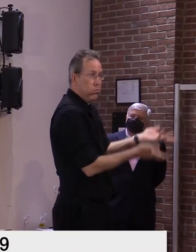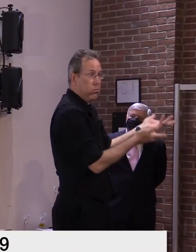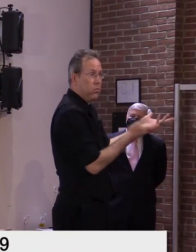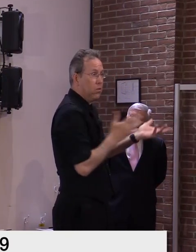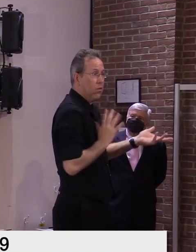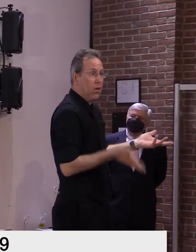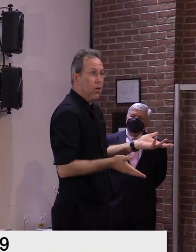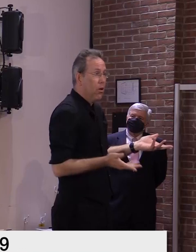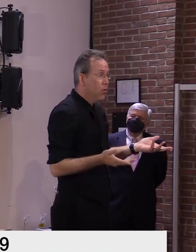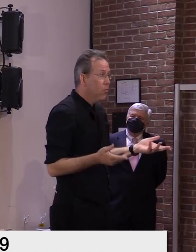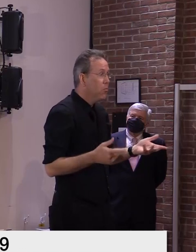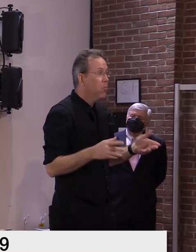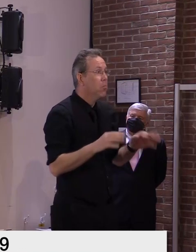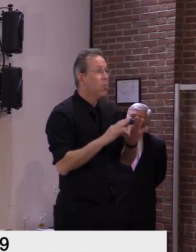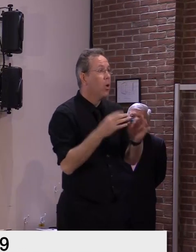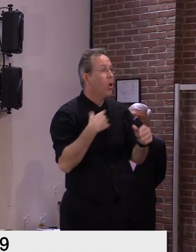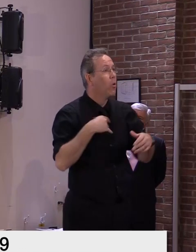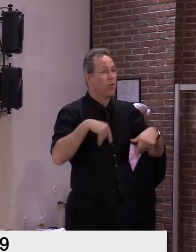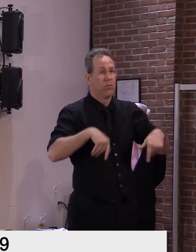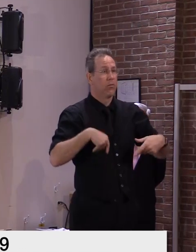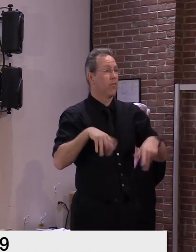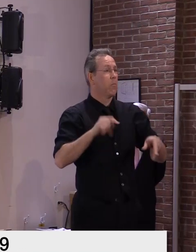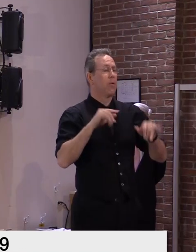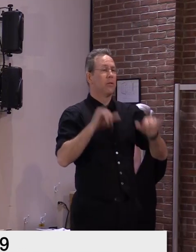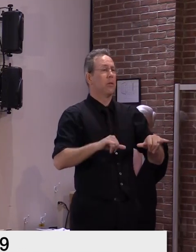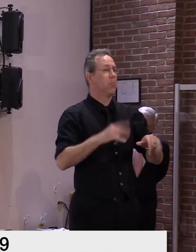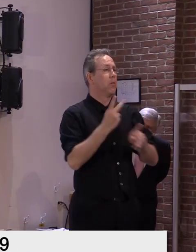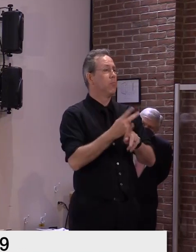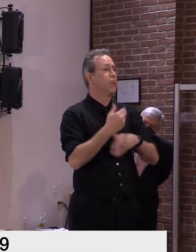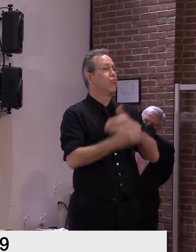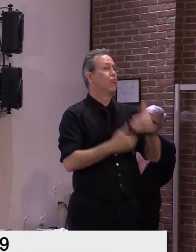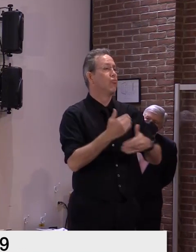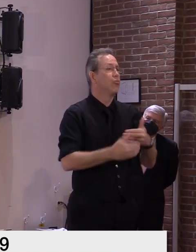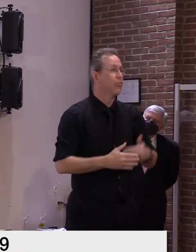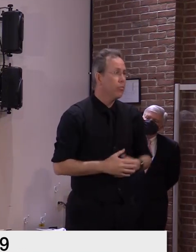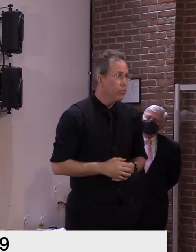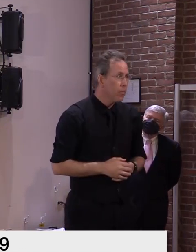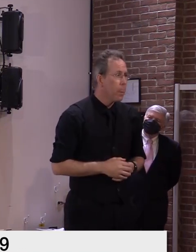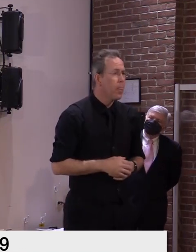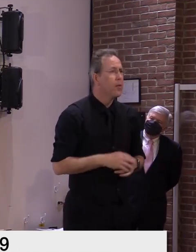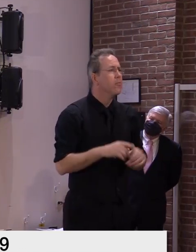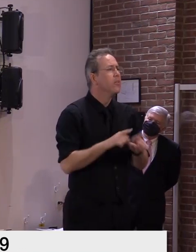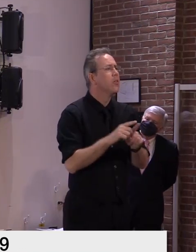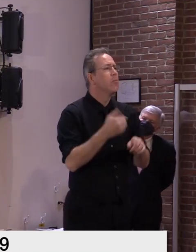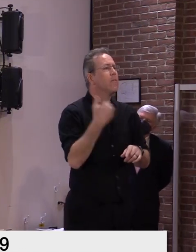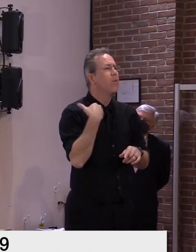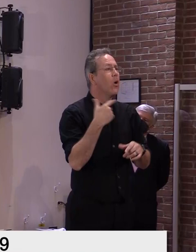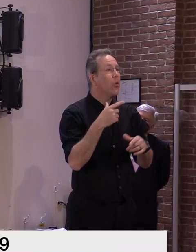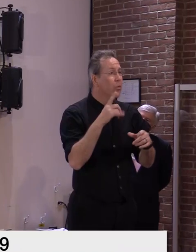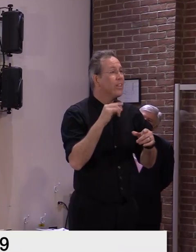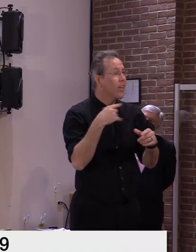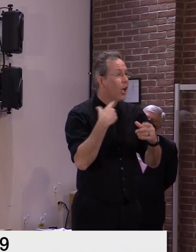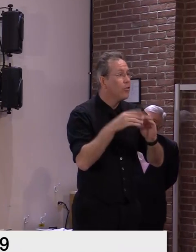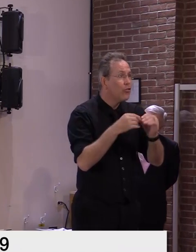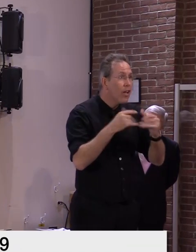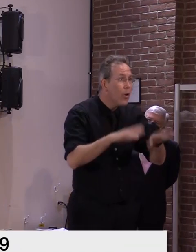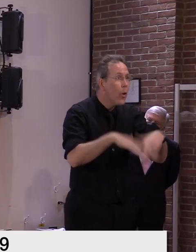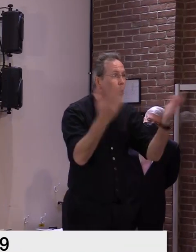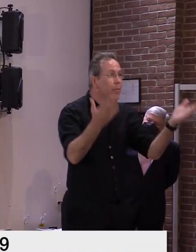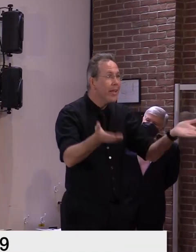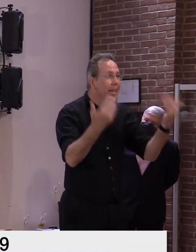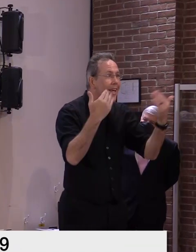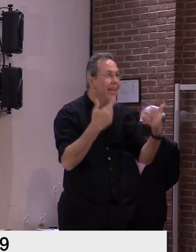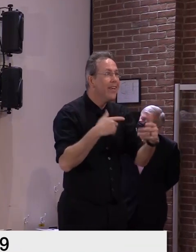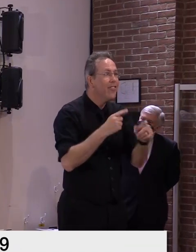can take care of Vermonters. And hopefully, as I said before, we want to open up as well. After the 19th, we're opening up